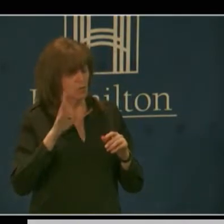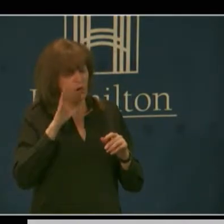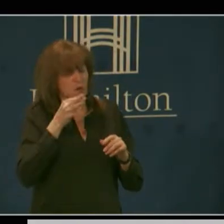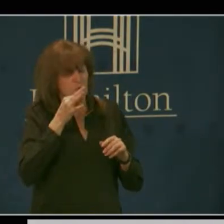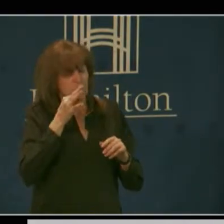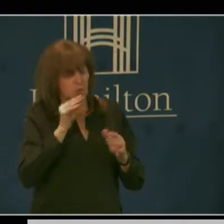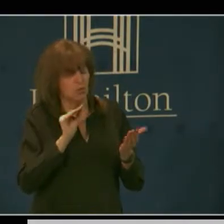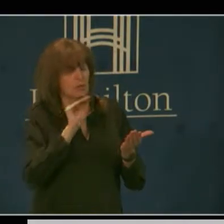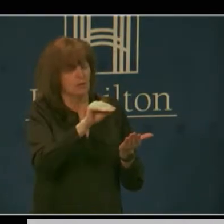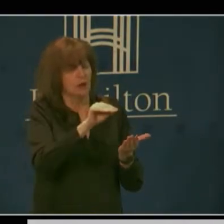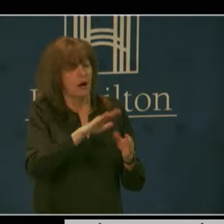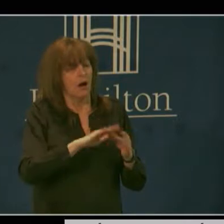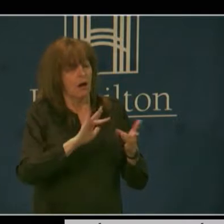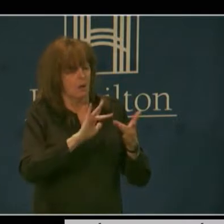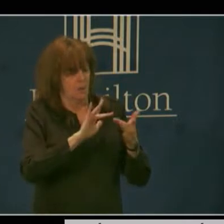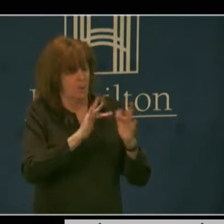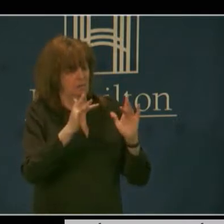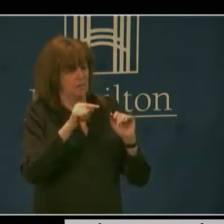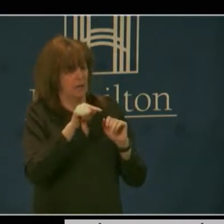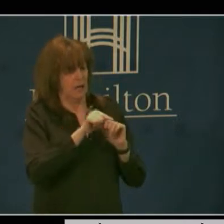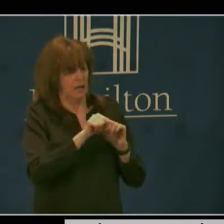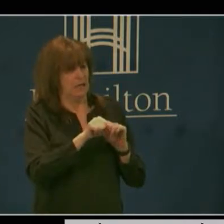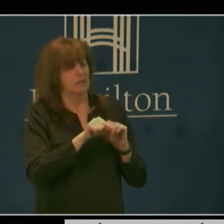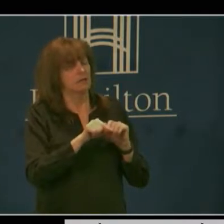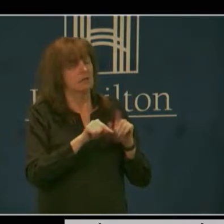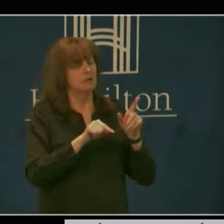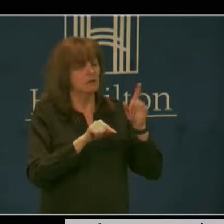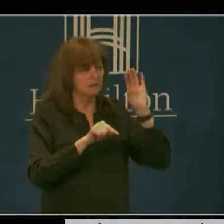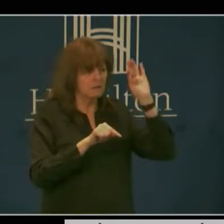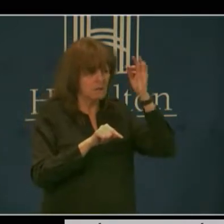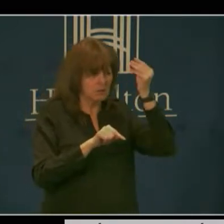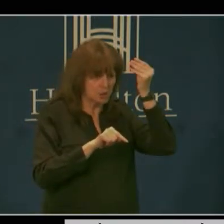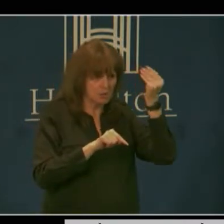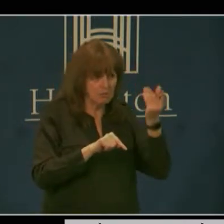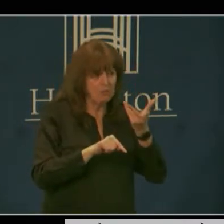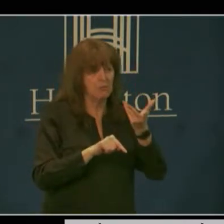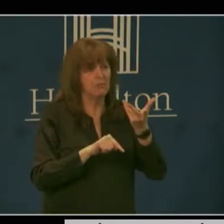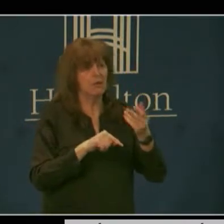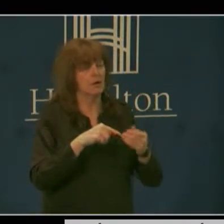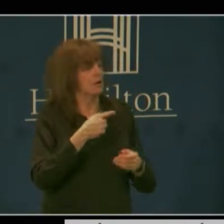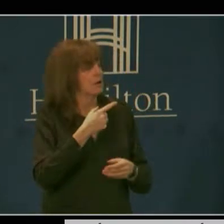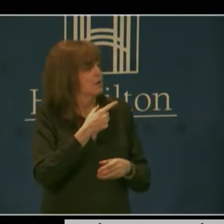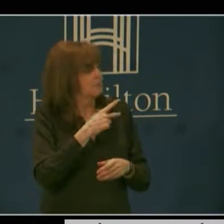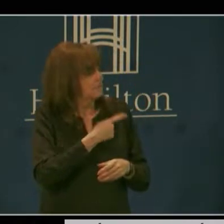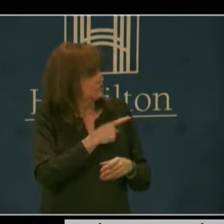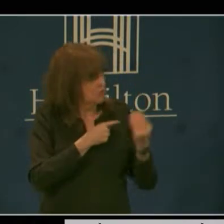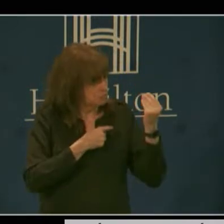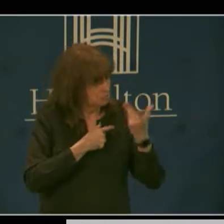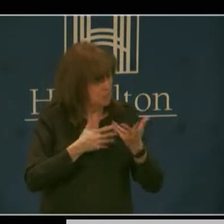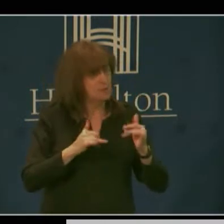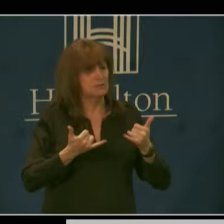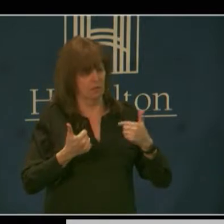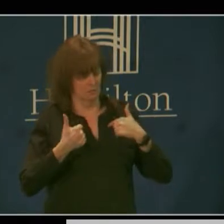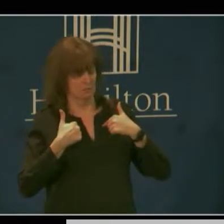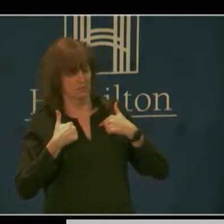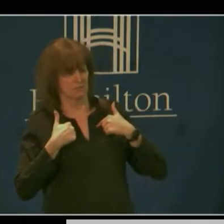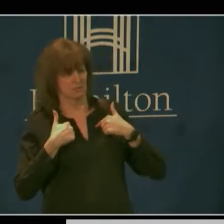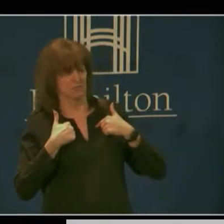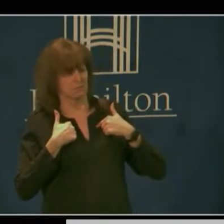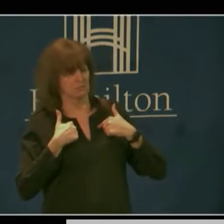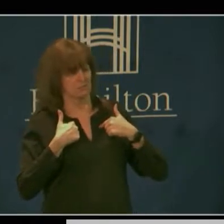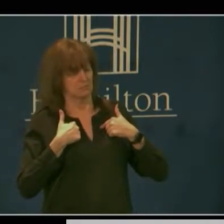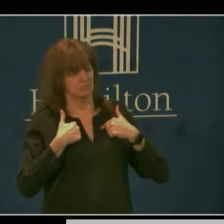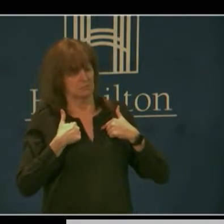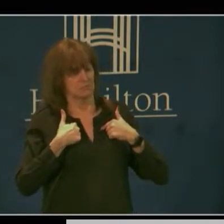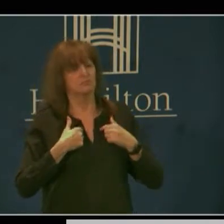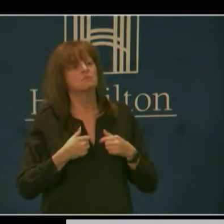today, given the announcements of the federal package and the provincial package. And we'll also translate that into a number of languages. So I would encourage people to look